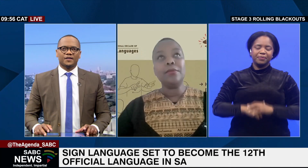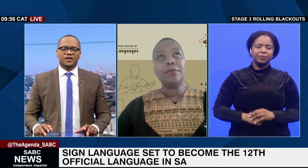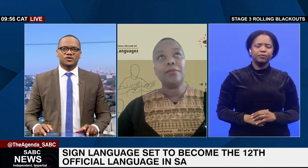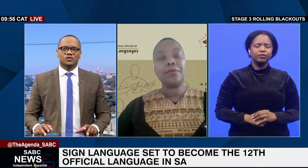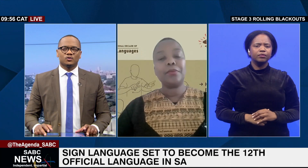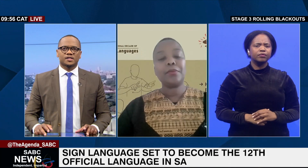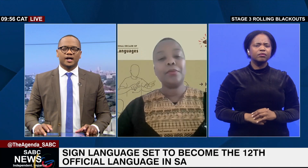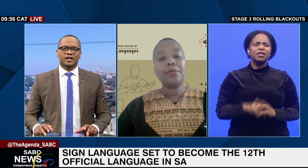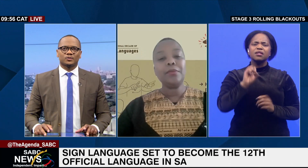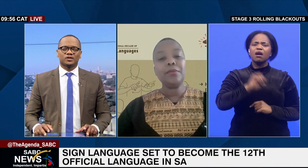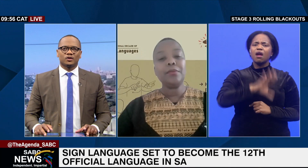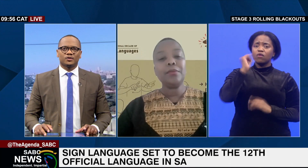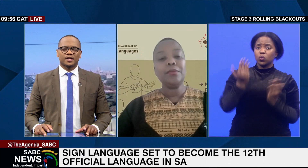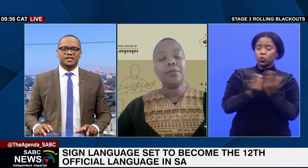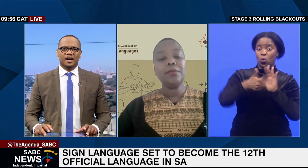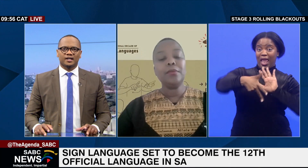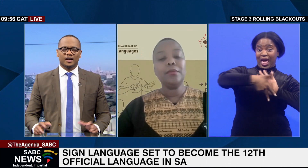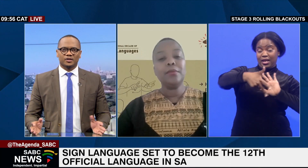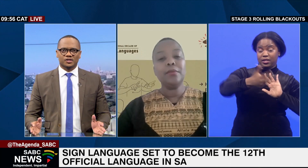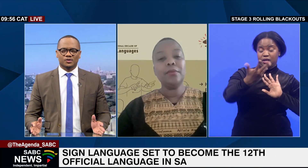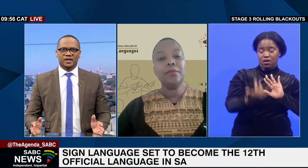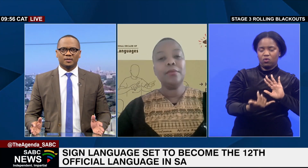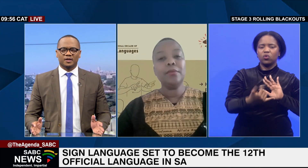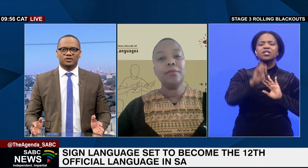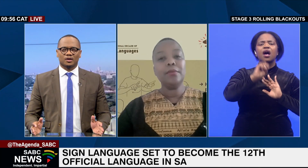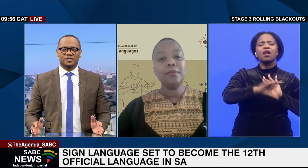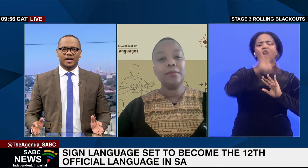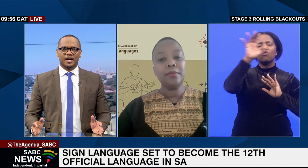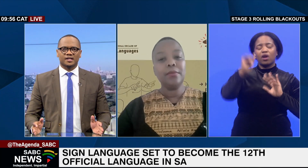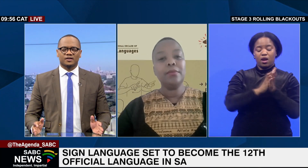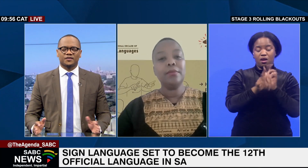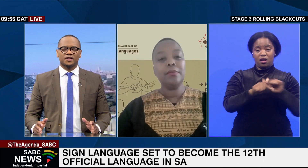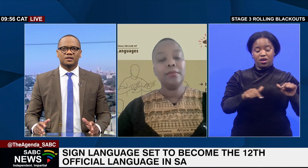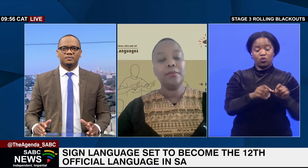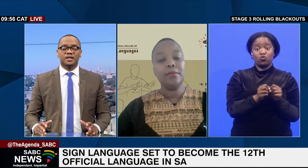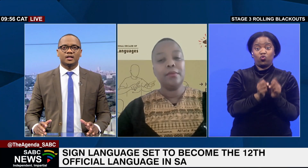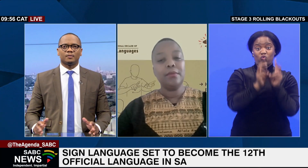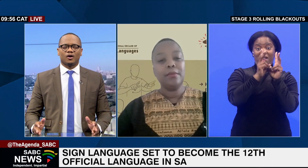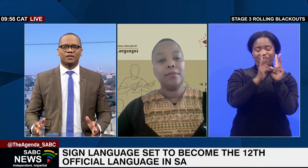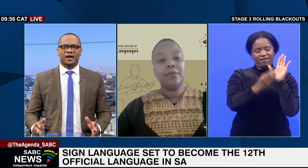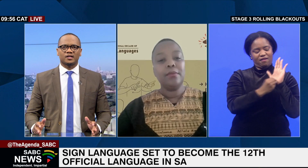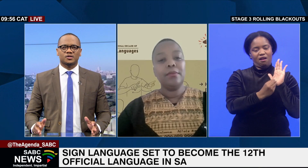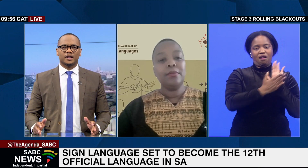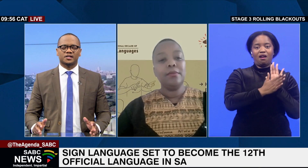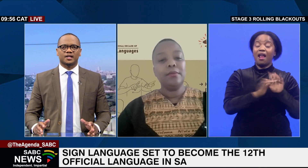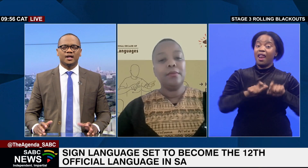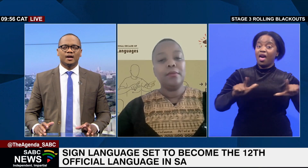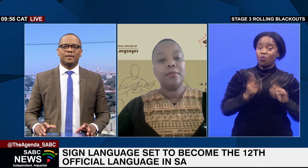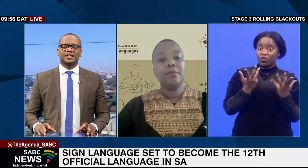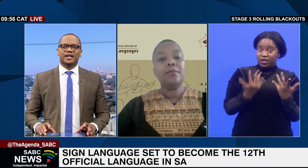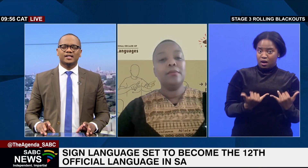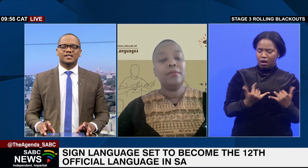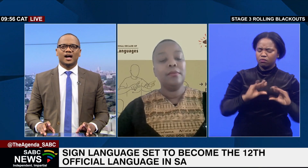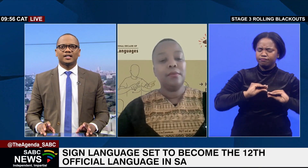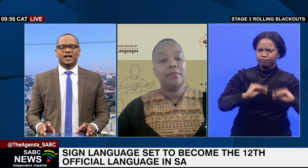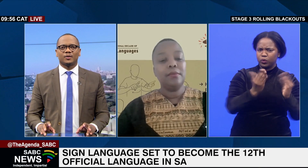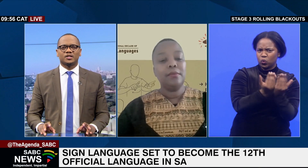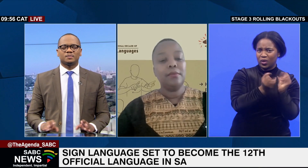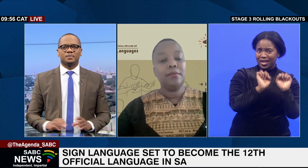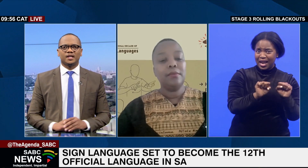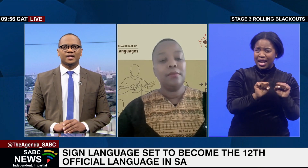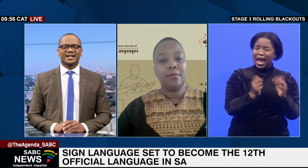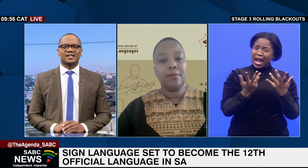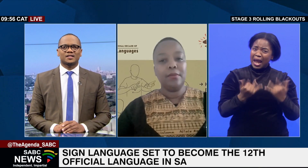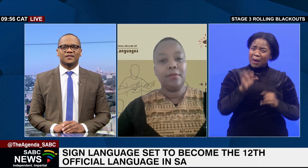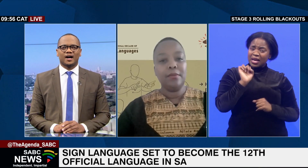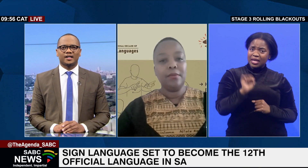the South African Schools Act, we know that sign language has already been adopted as an official medium of instruction. But can sign